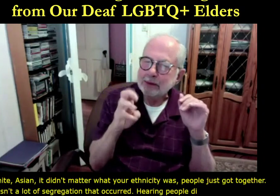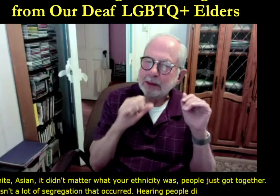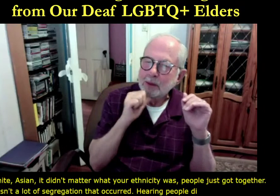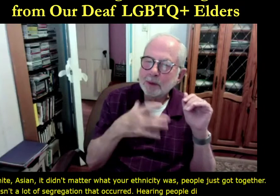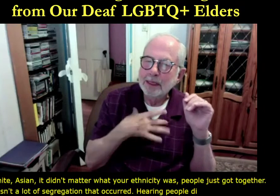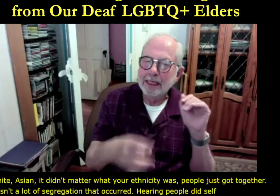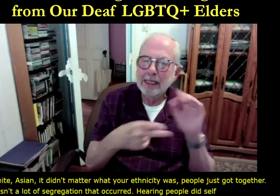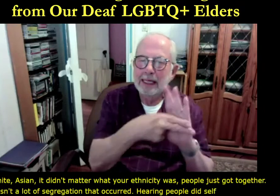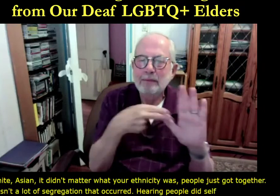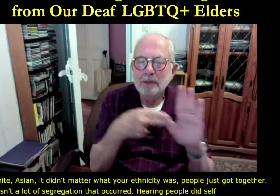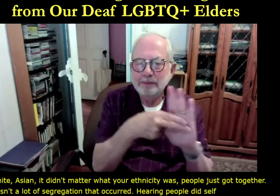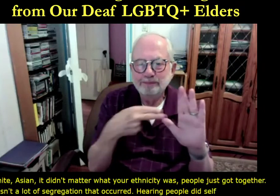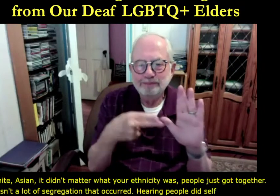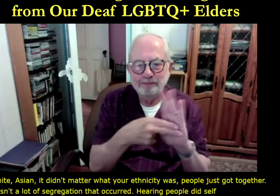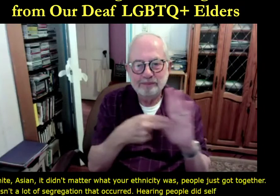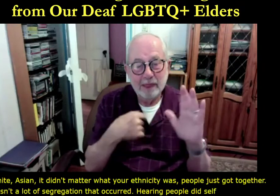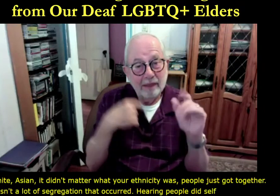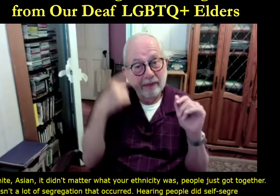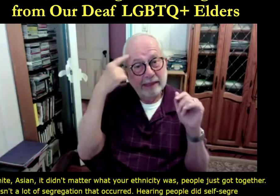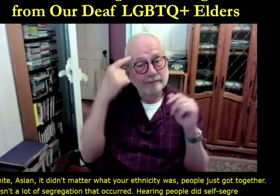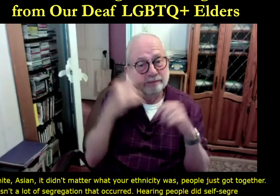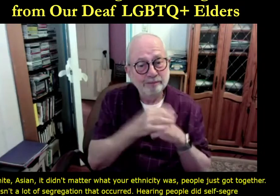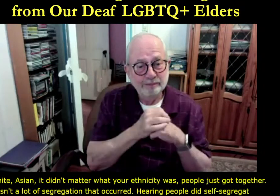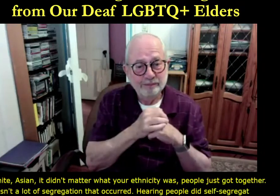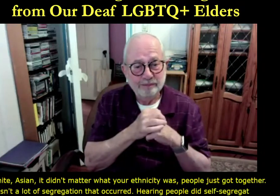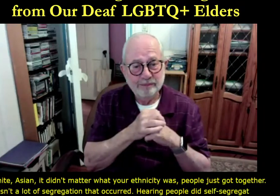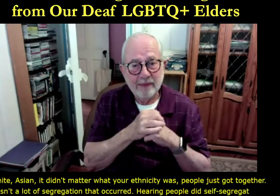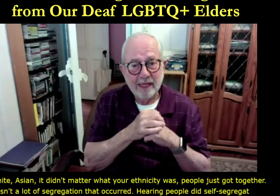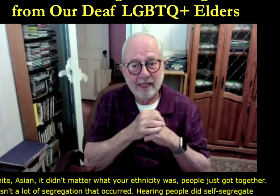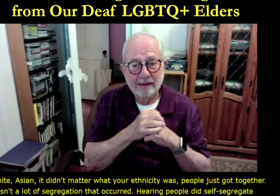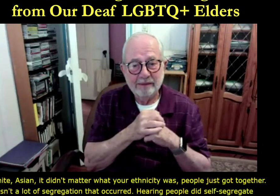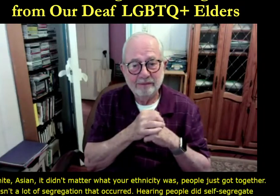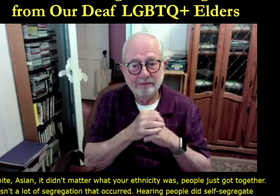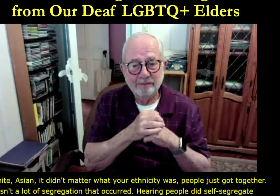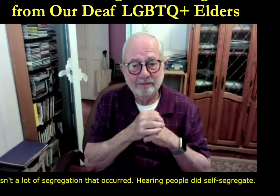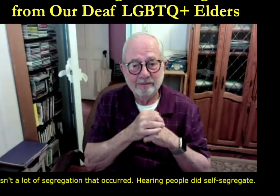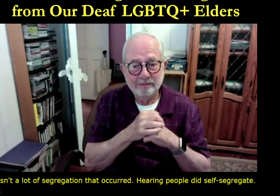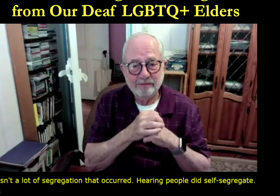it's as important in the deaf community. Because we don't really like labels. That's my opinion on it.